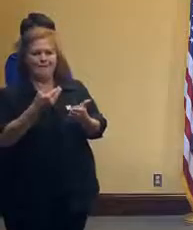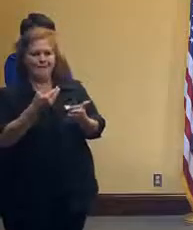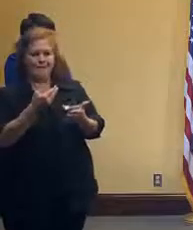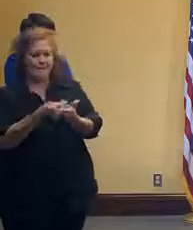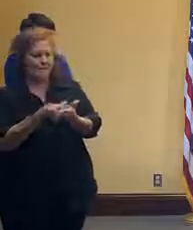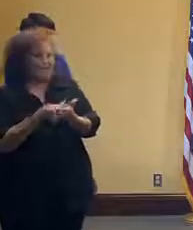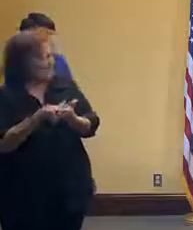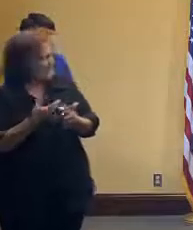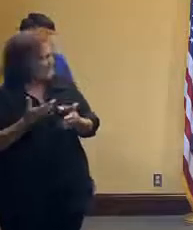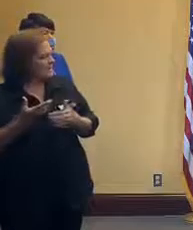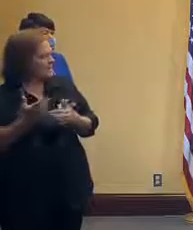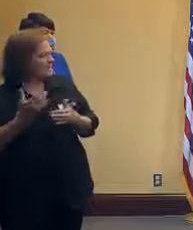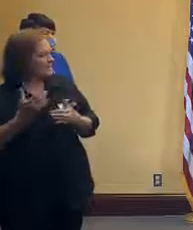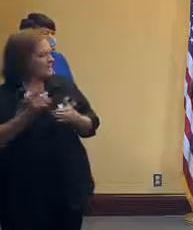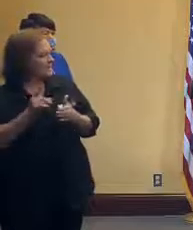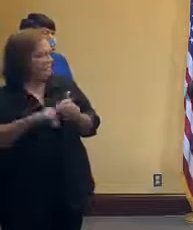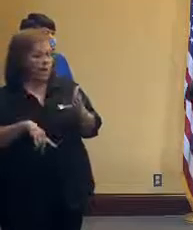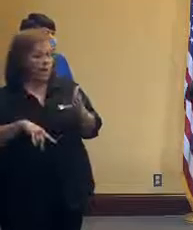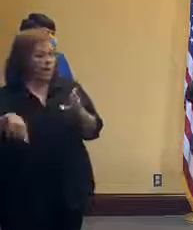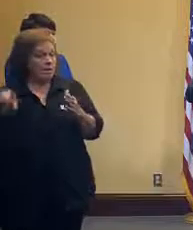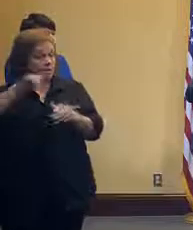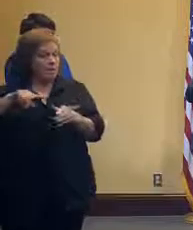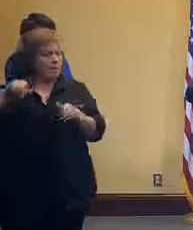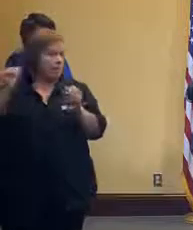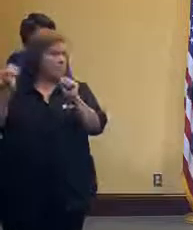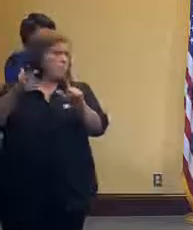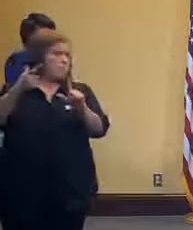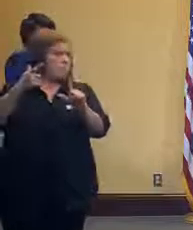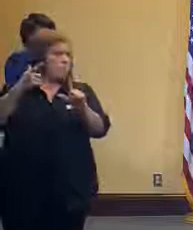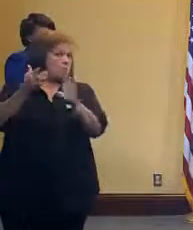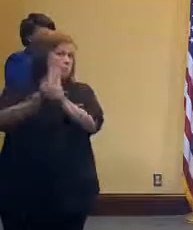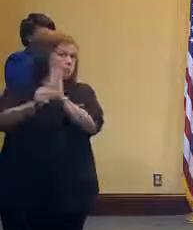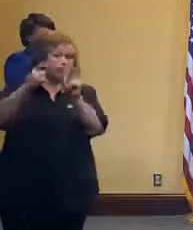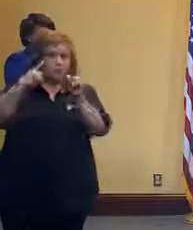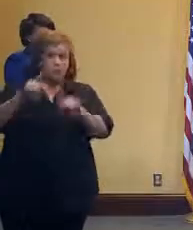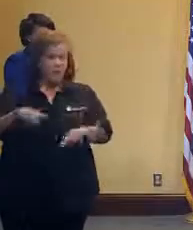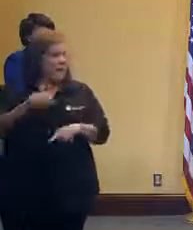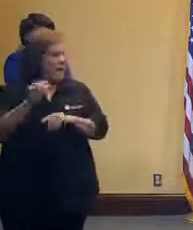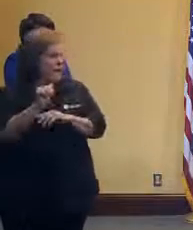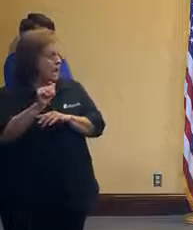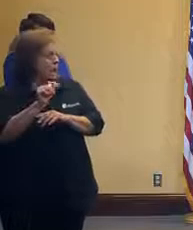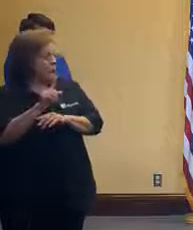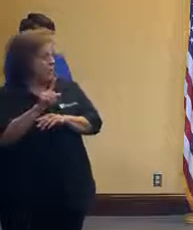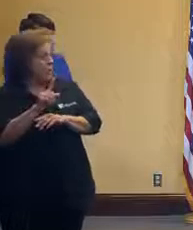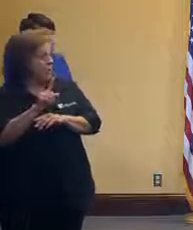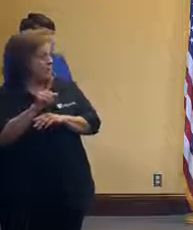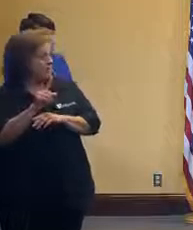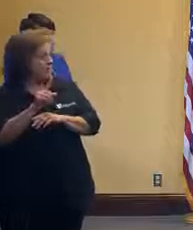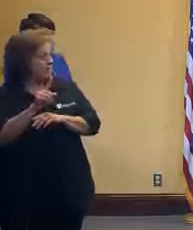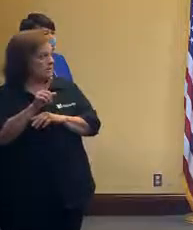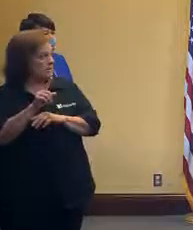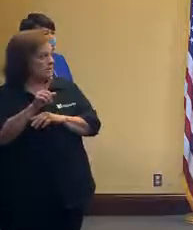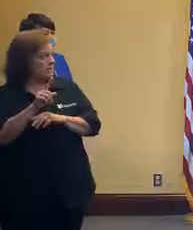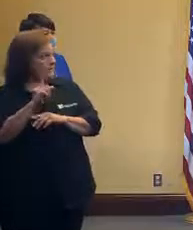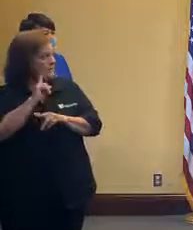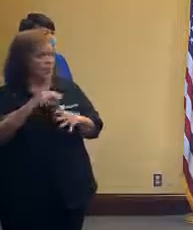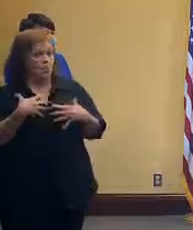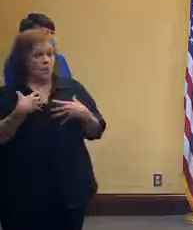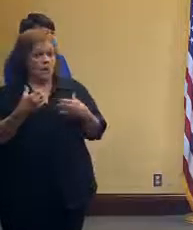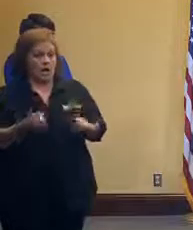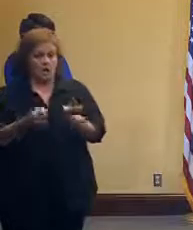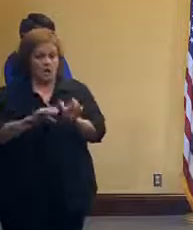the most sense, and what experts agree and that we've been working on, is the A1 resurgence as far as the muted recovery